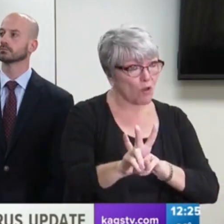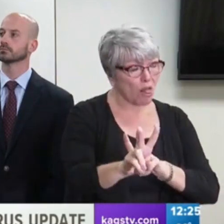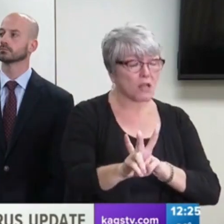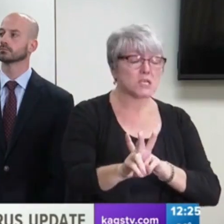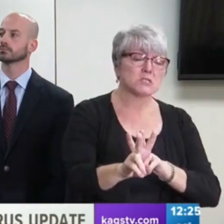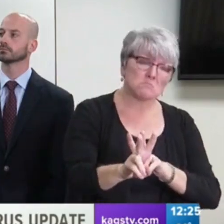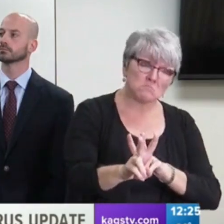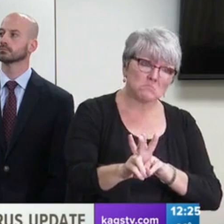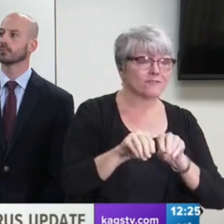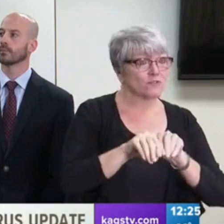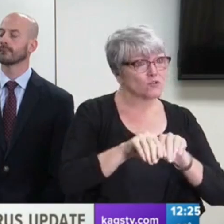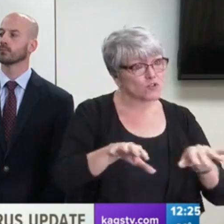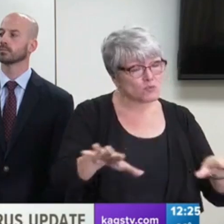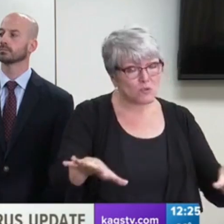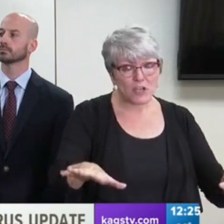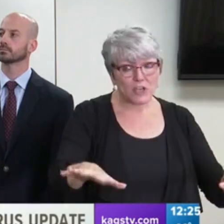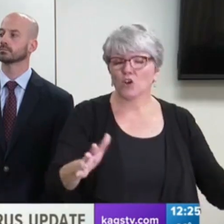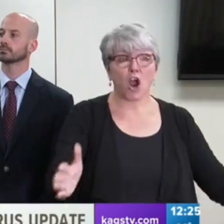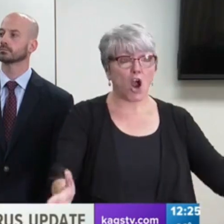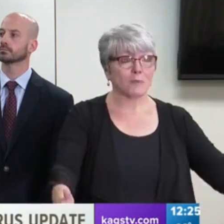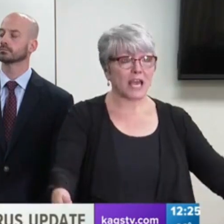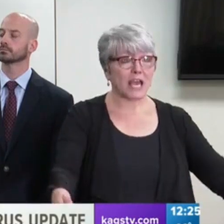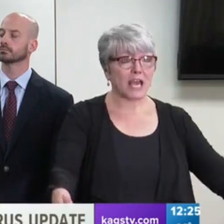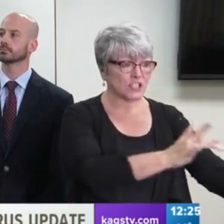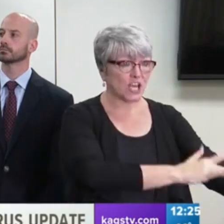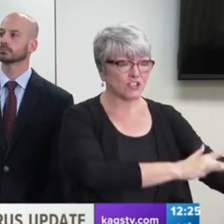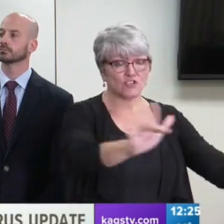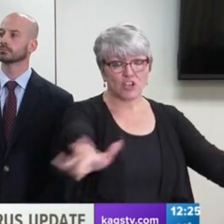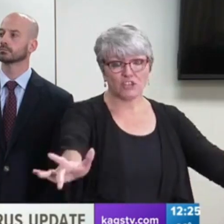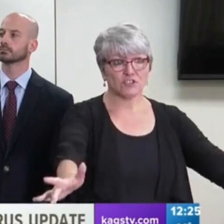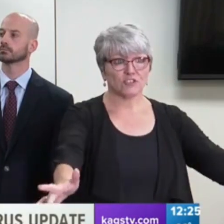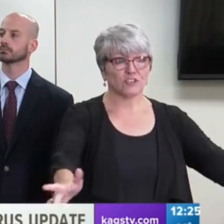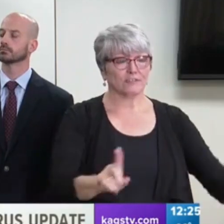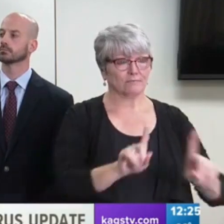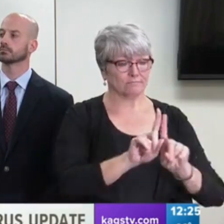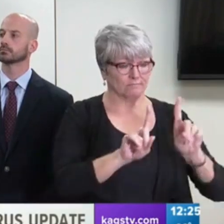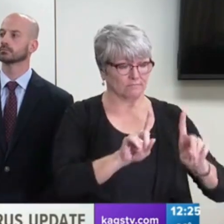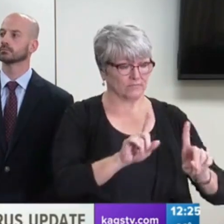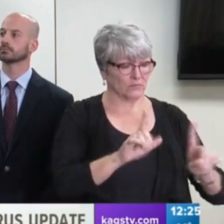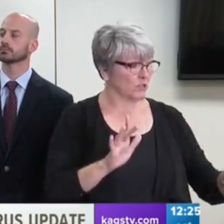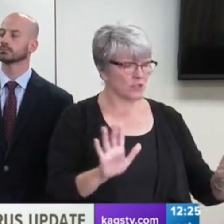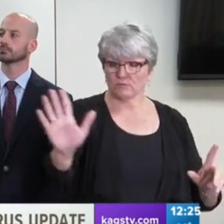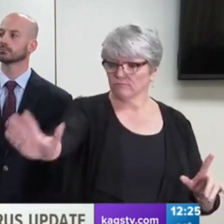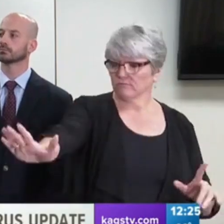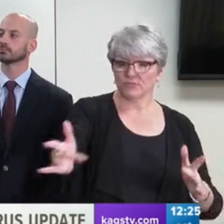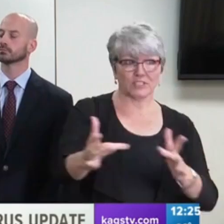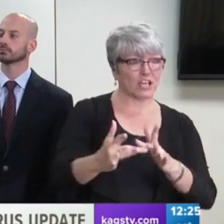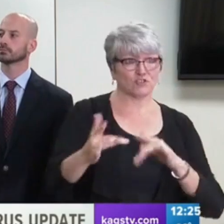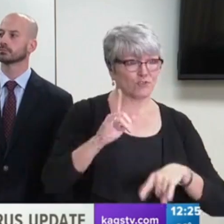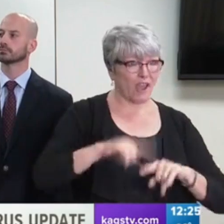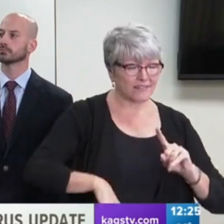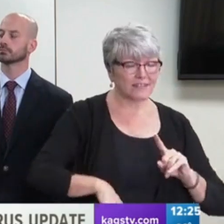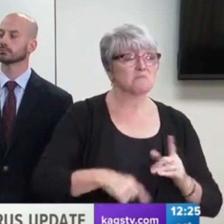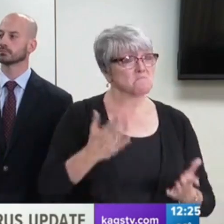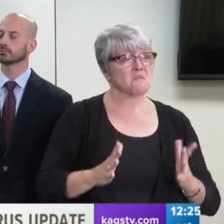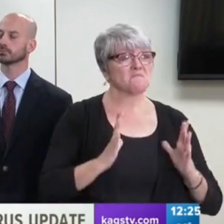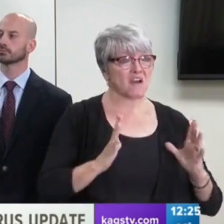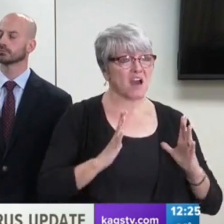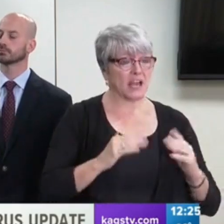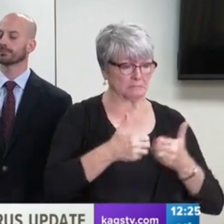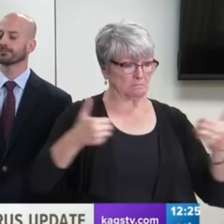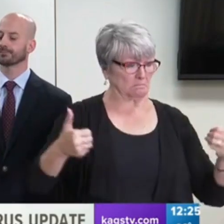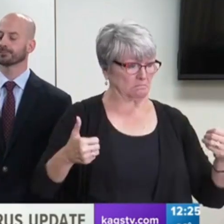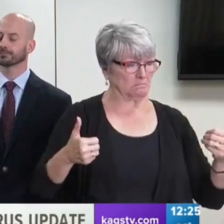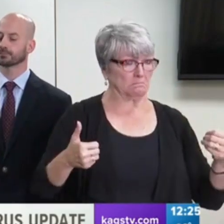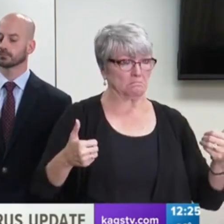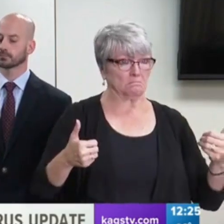example, if you spread your arms out and the closest person to you spreads their arms out and you can't touch each other, you're probably fine outside